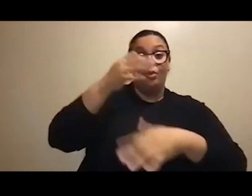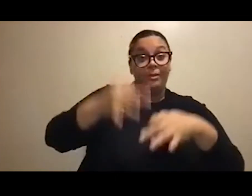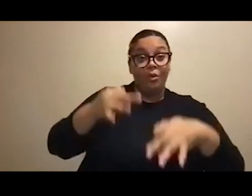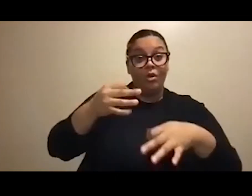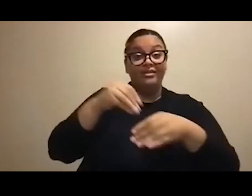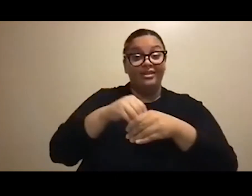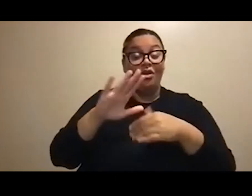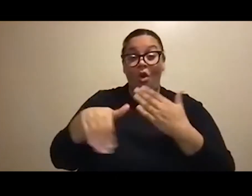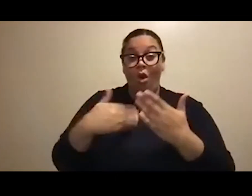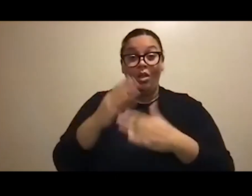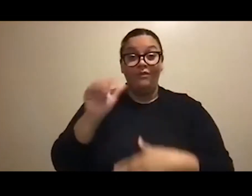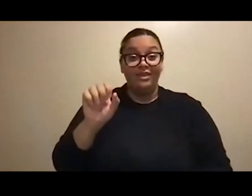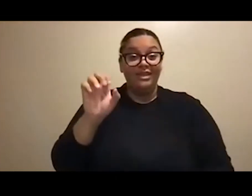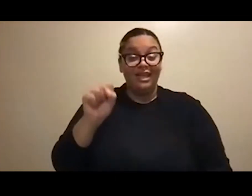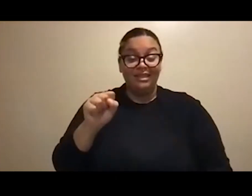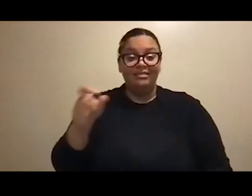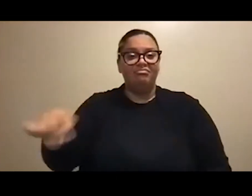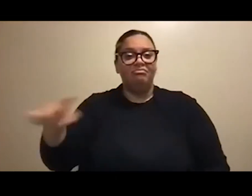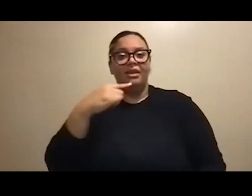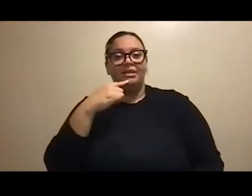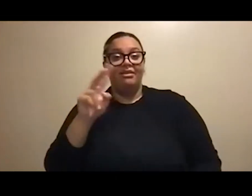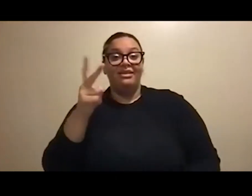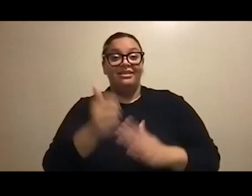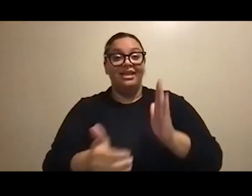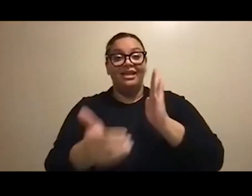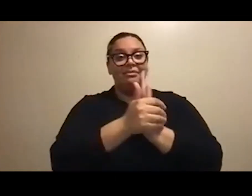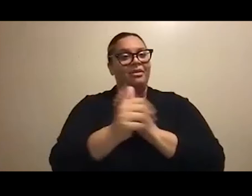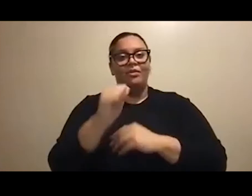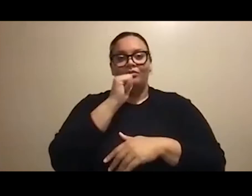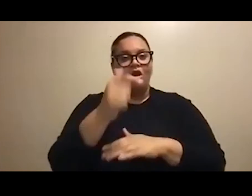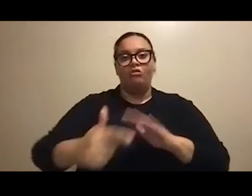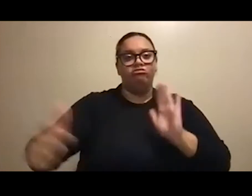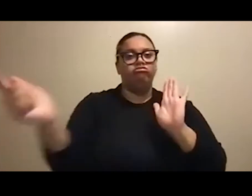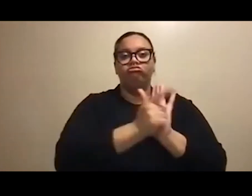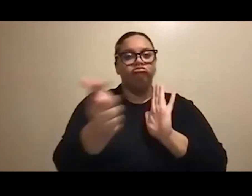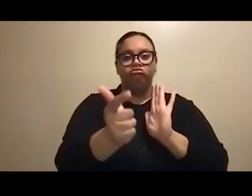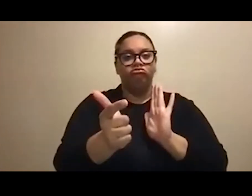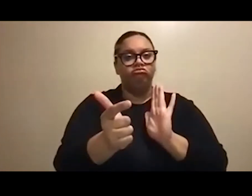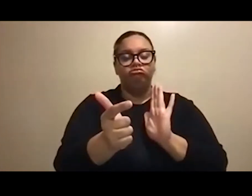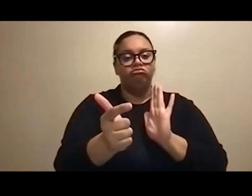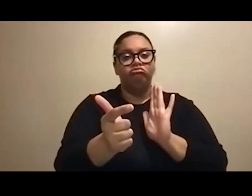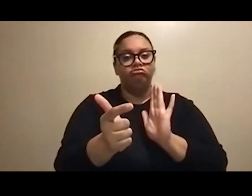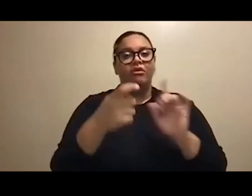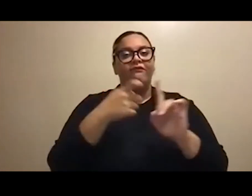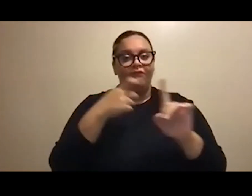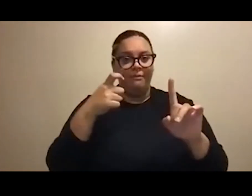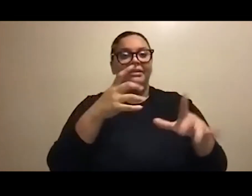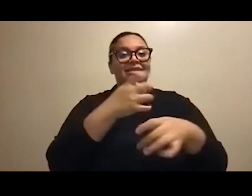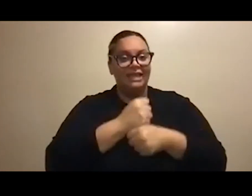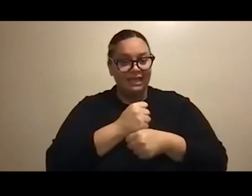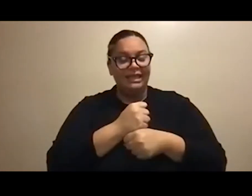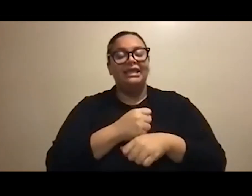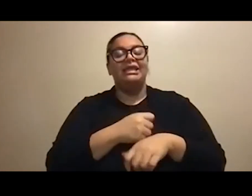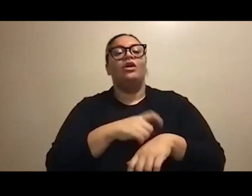cases held that the Second Amendment does not prohibit the government from taking or regulating those